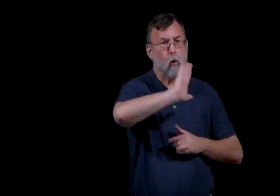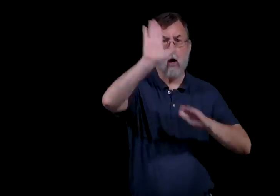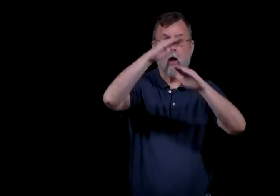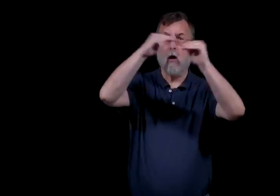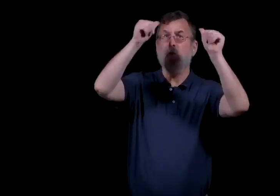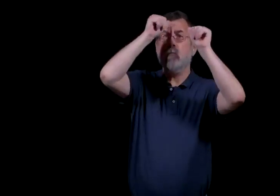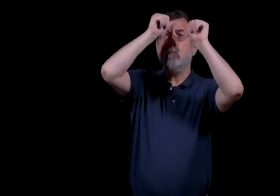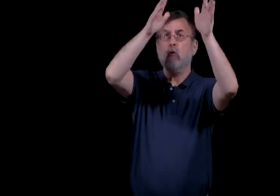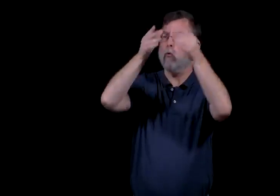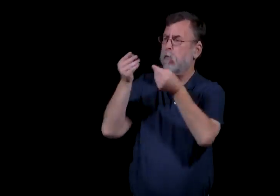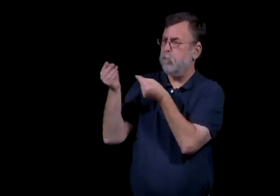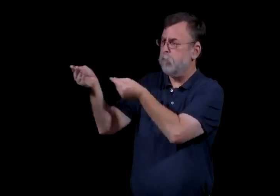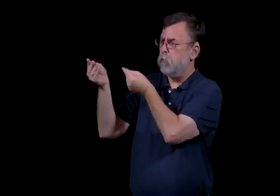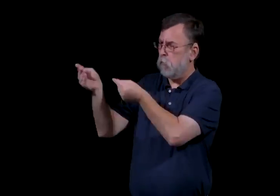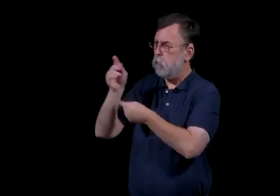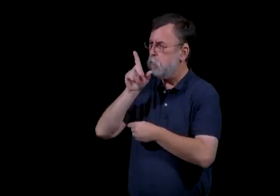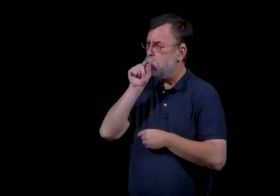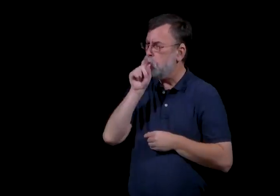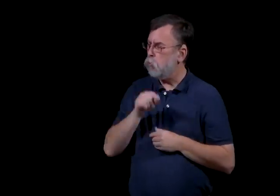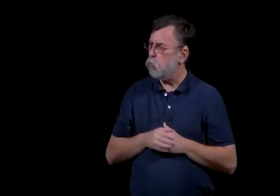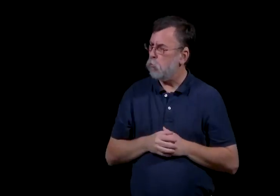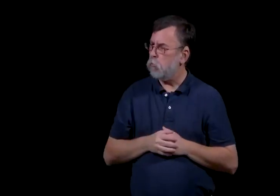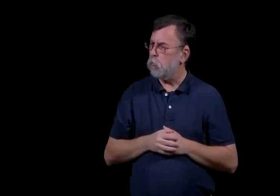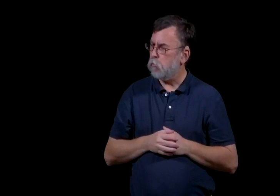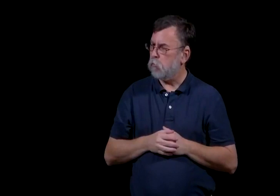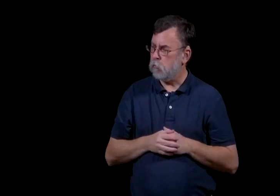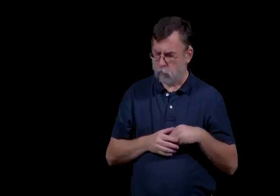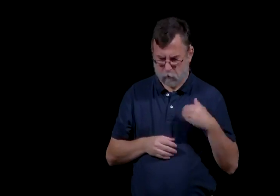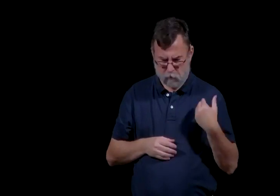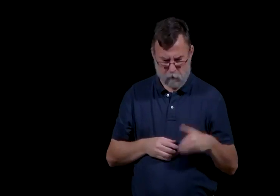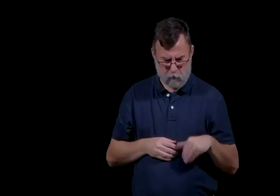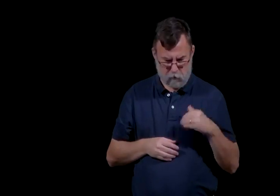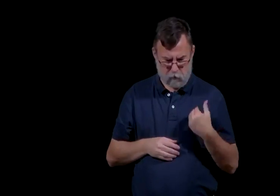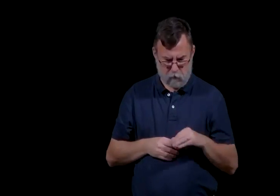But your heavenly Father feeds the birds.